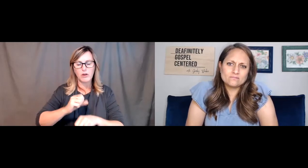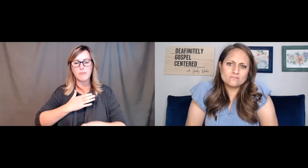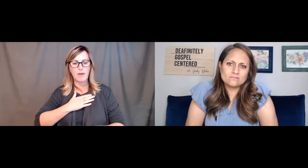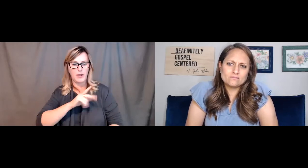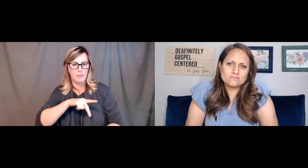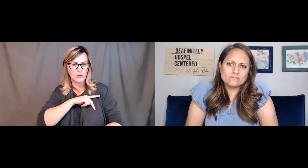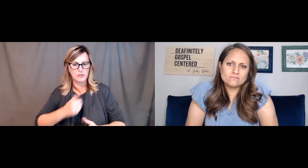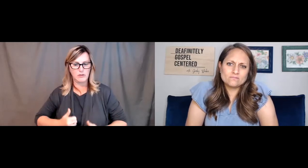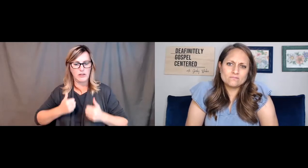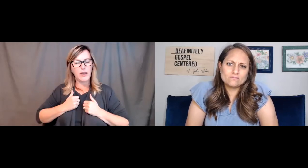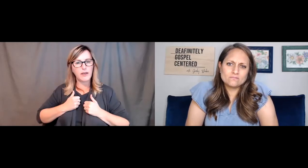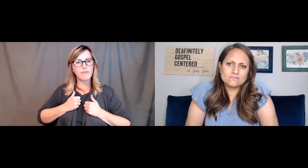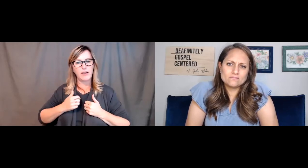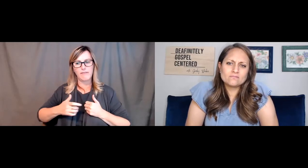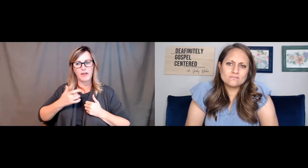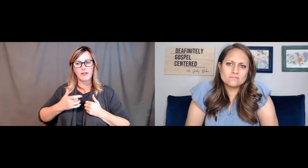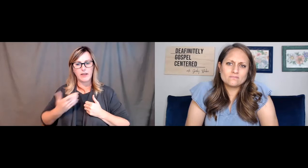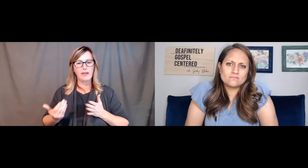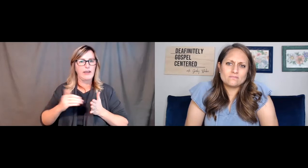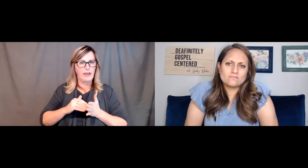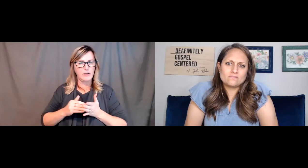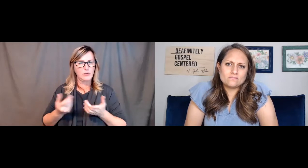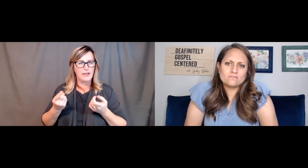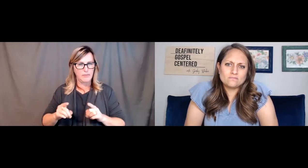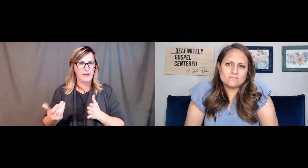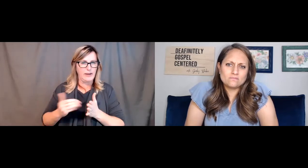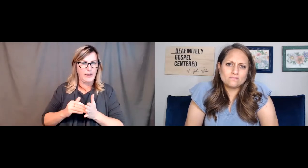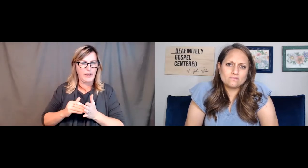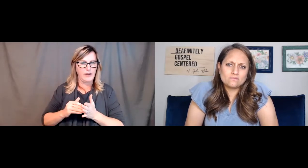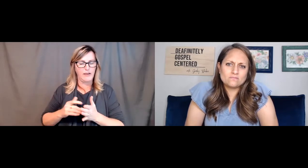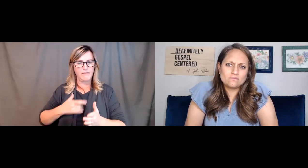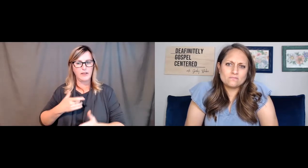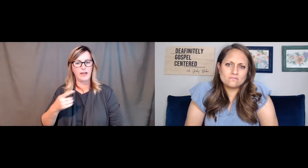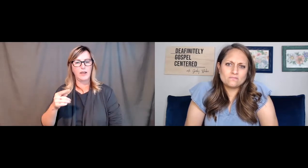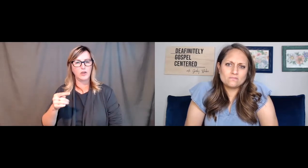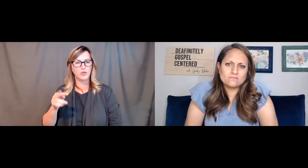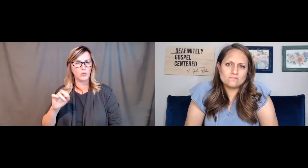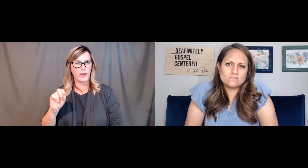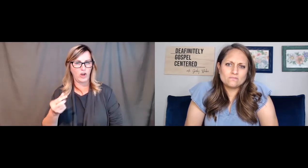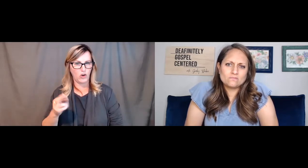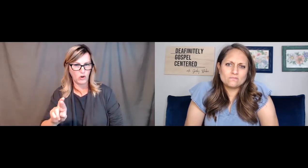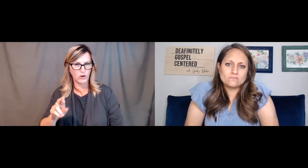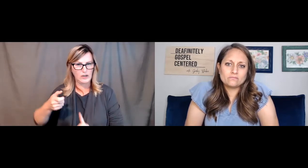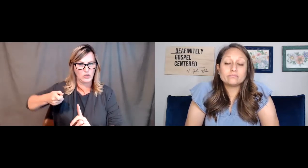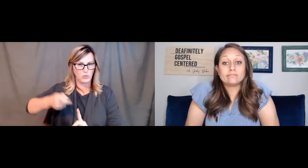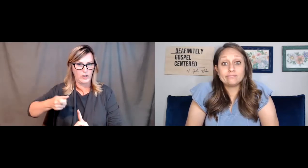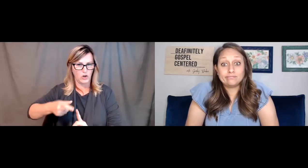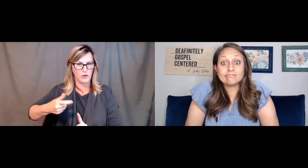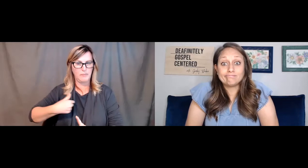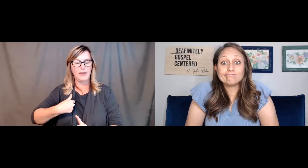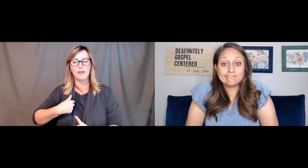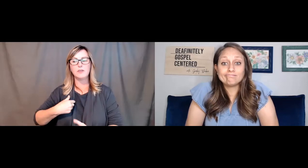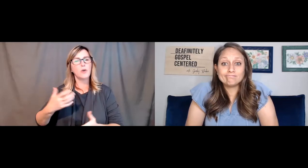I noticed in work and in my personal life, things were coming back up. I felt those